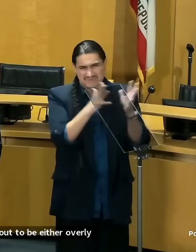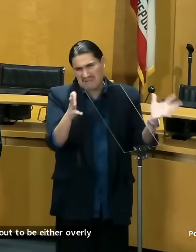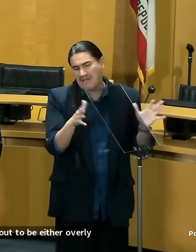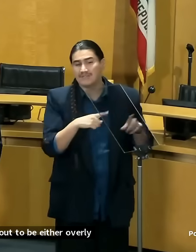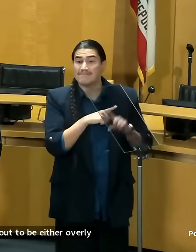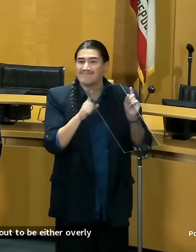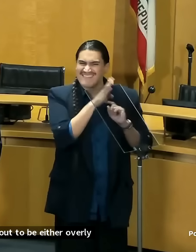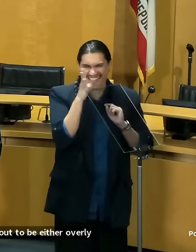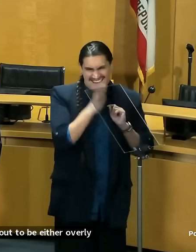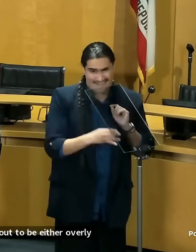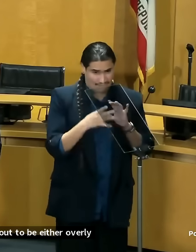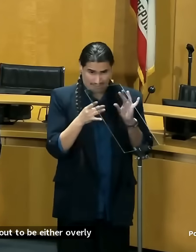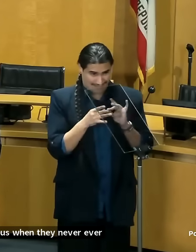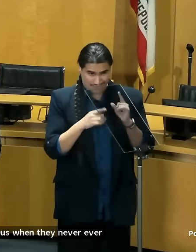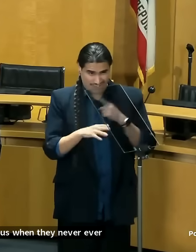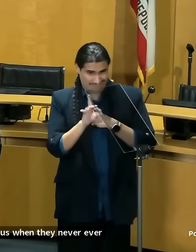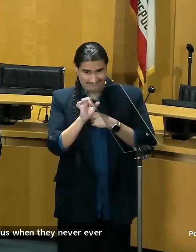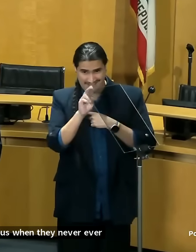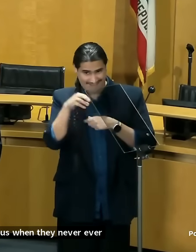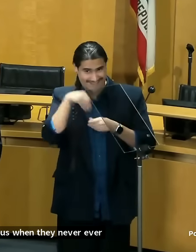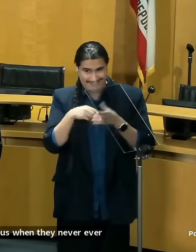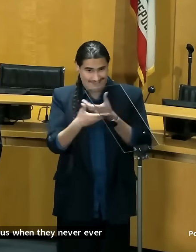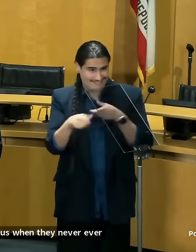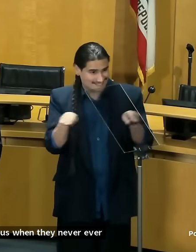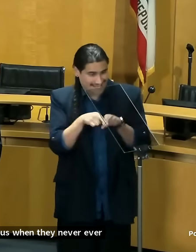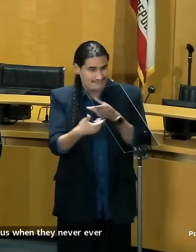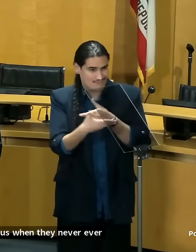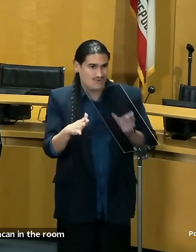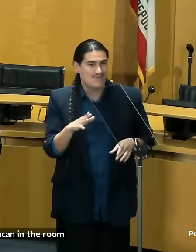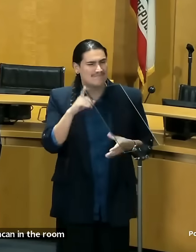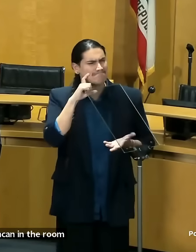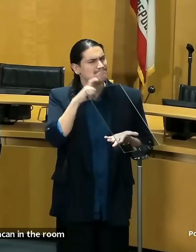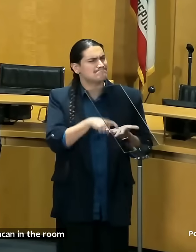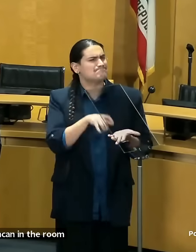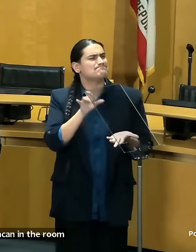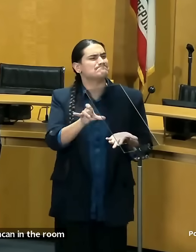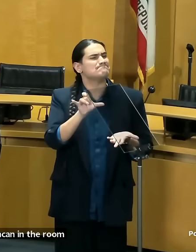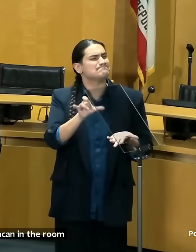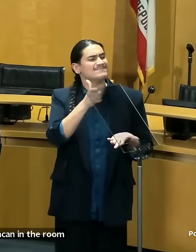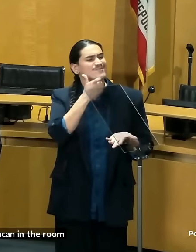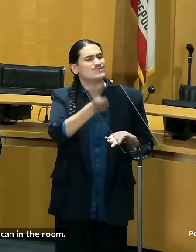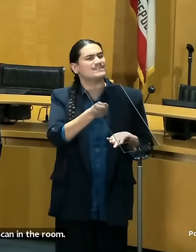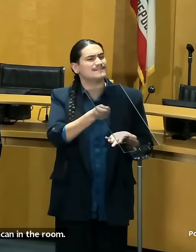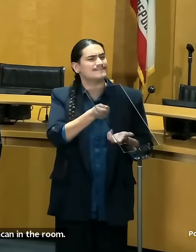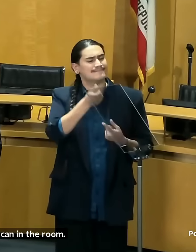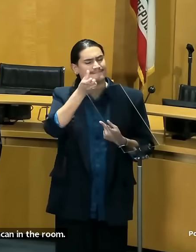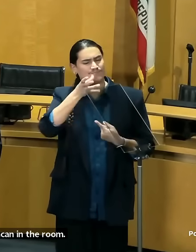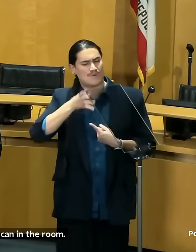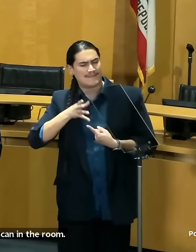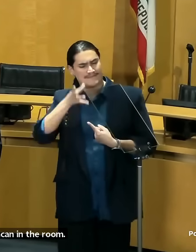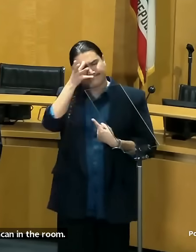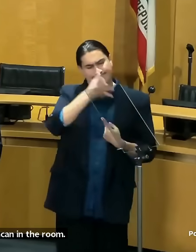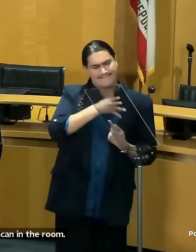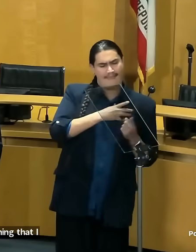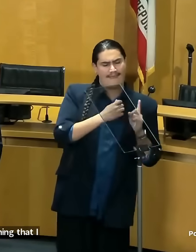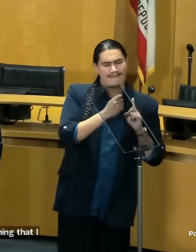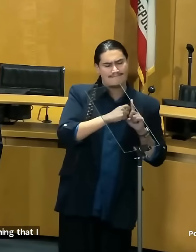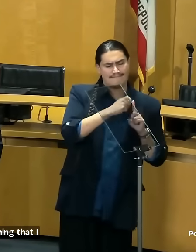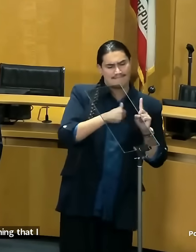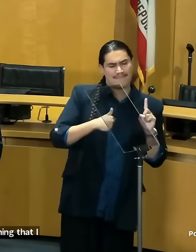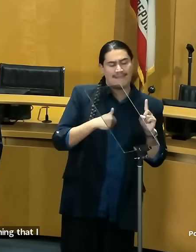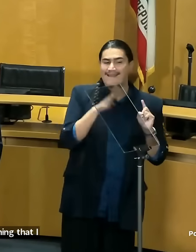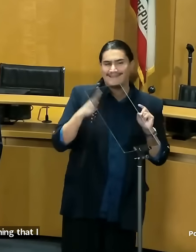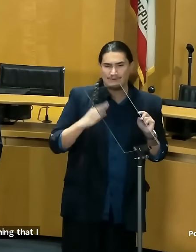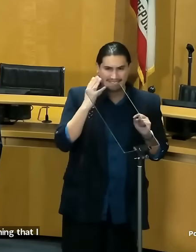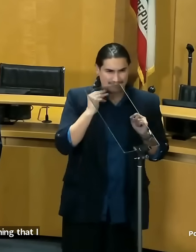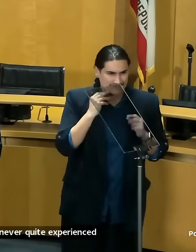about a Duncan in the room, was something that I had never quite experienced for